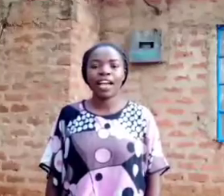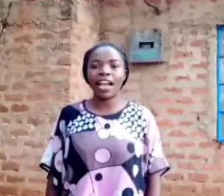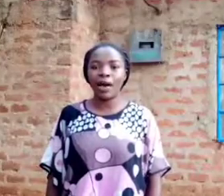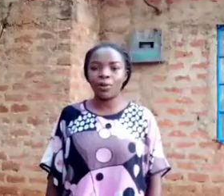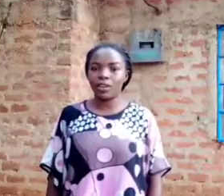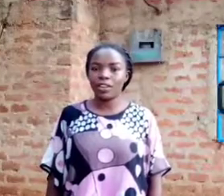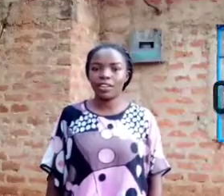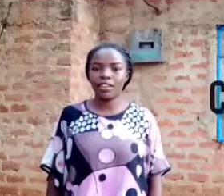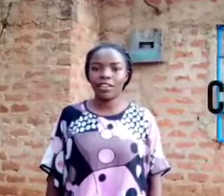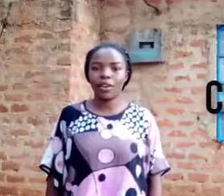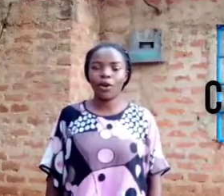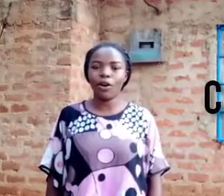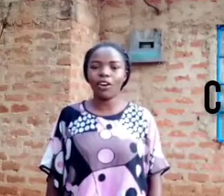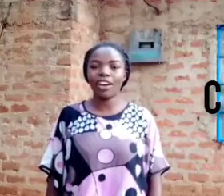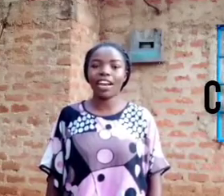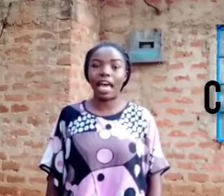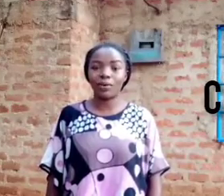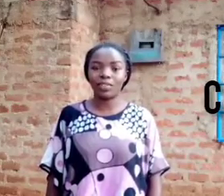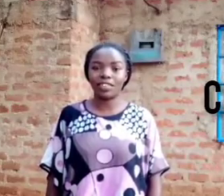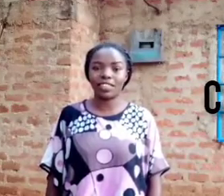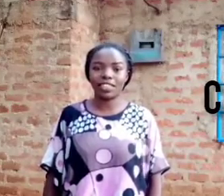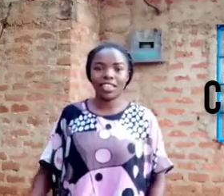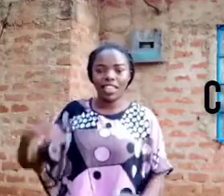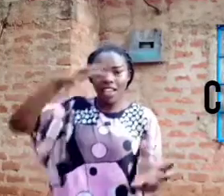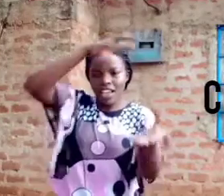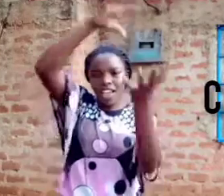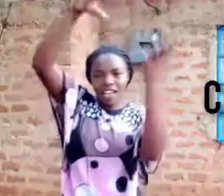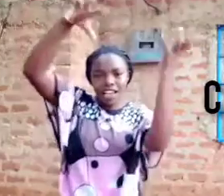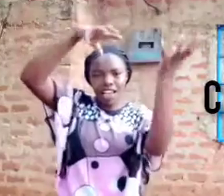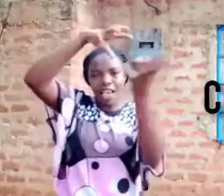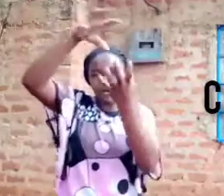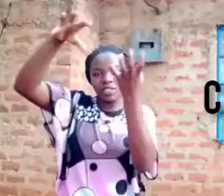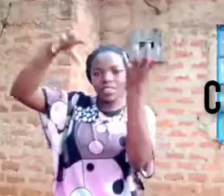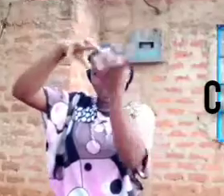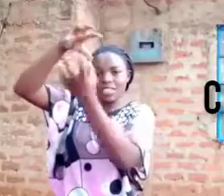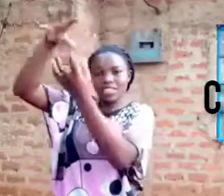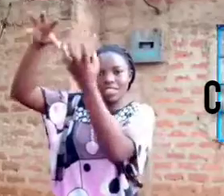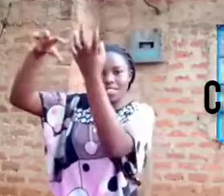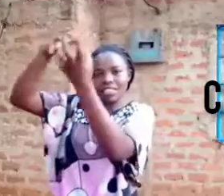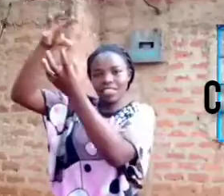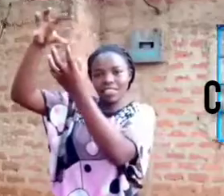Cloud or clouds. Clouds.